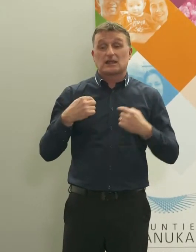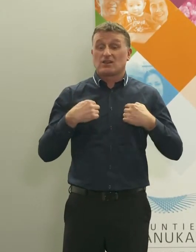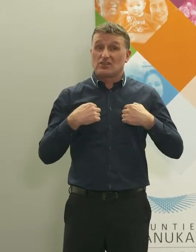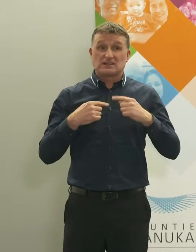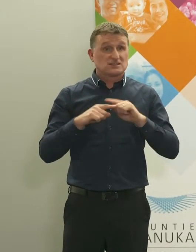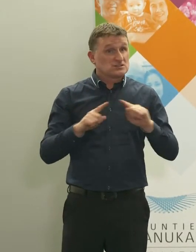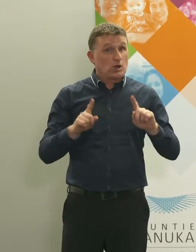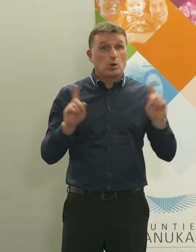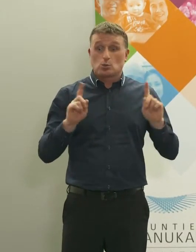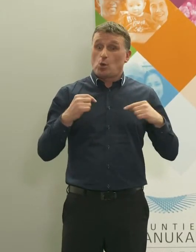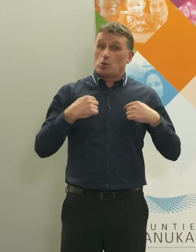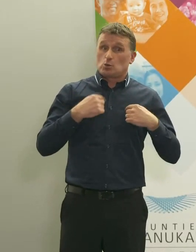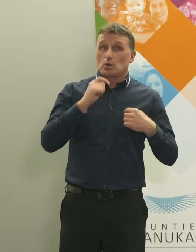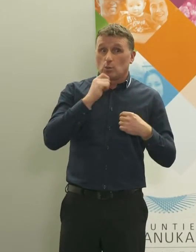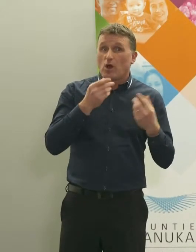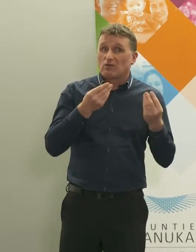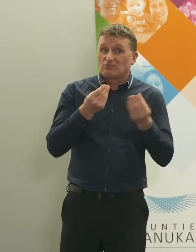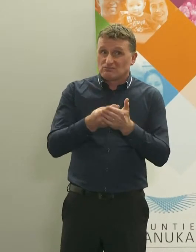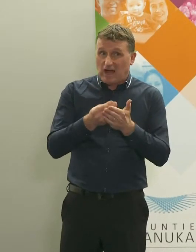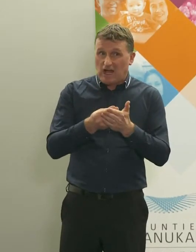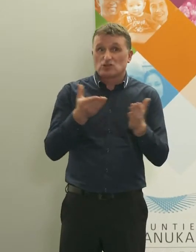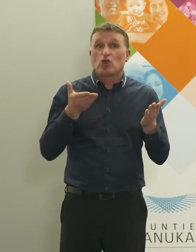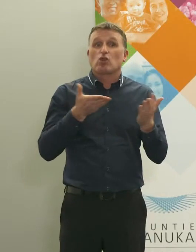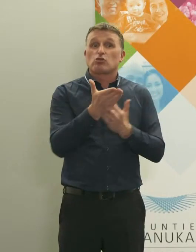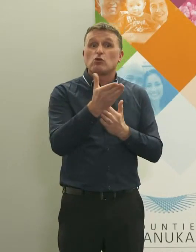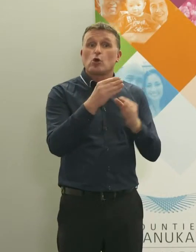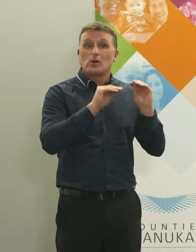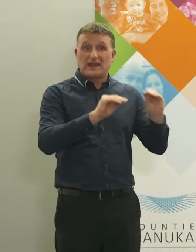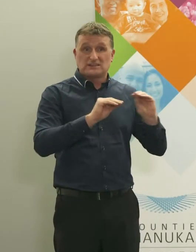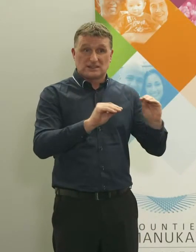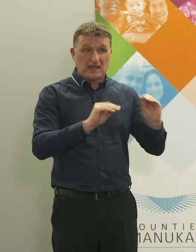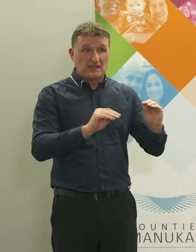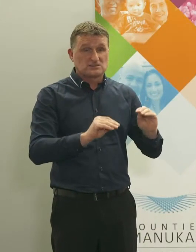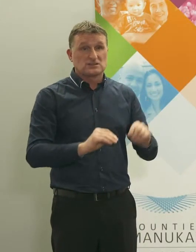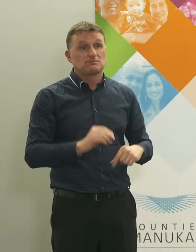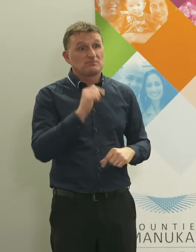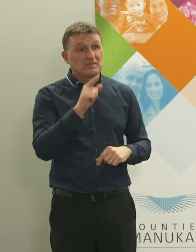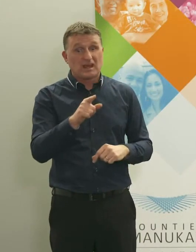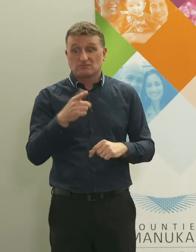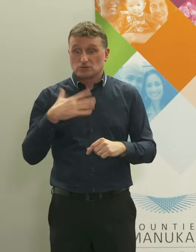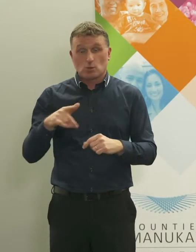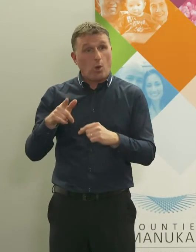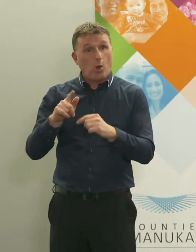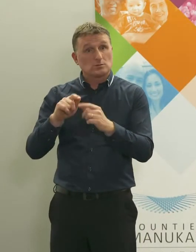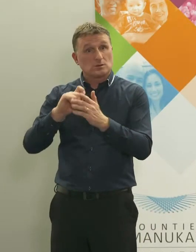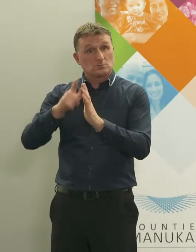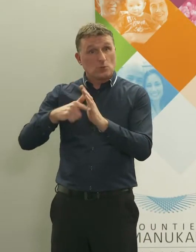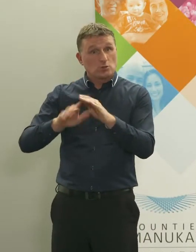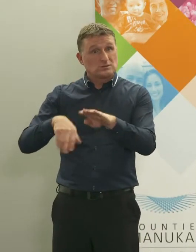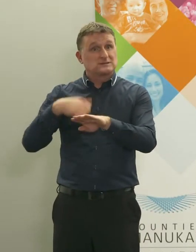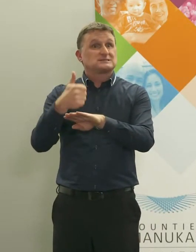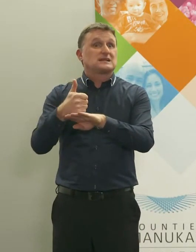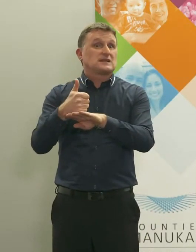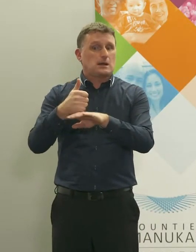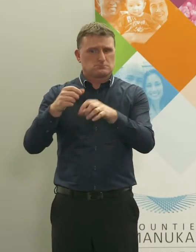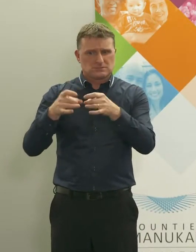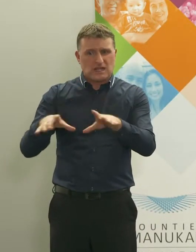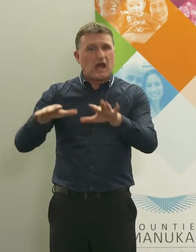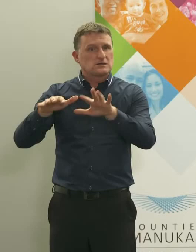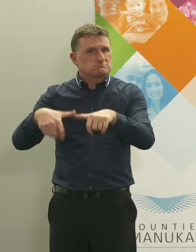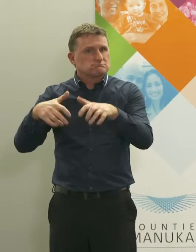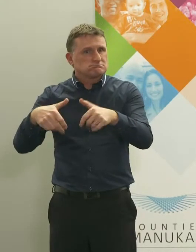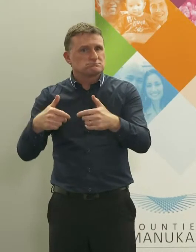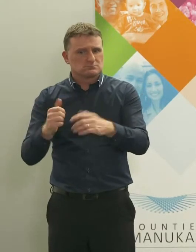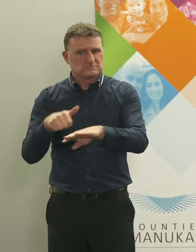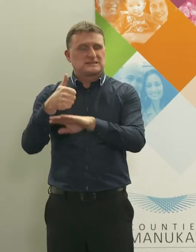out of education. If you're going to go ahead with it through a shovel-ready project, then you'll need to get it signed off through that process. But I was